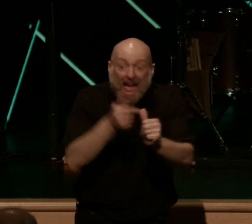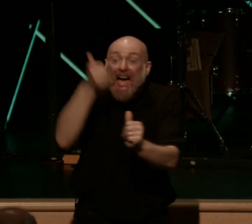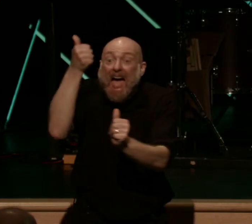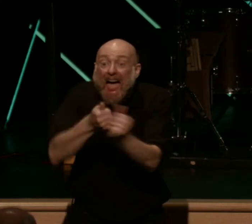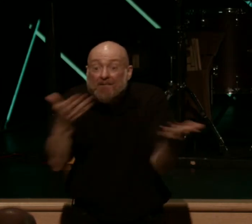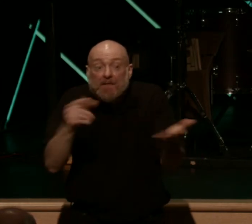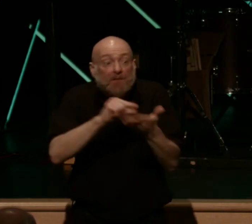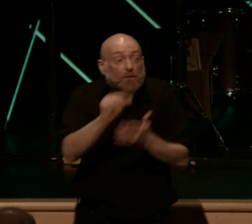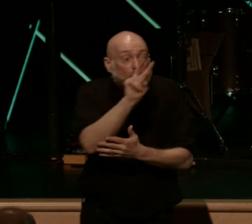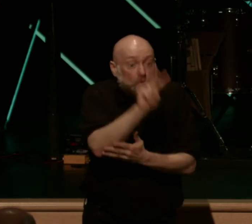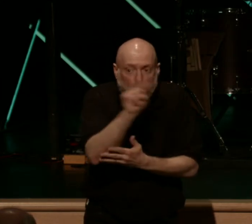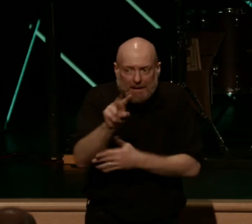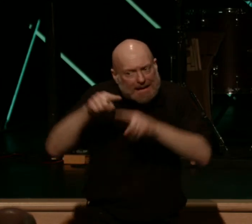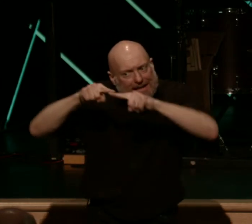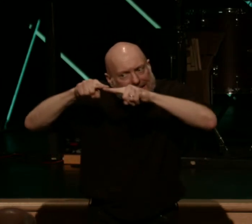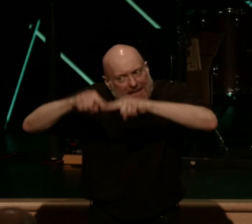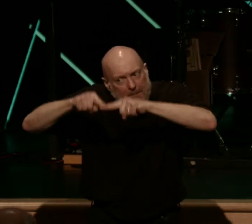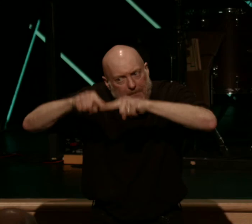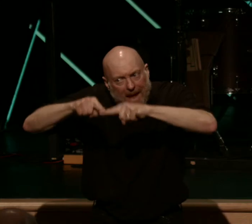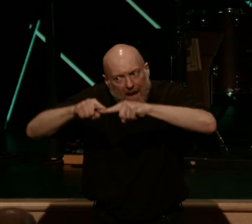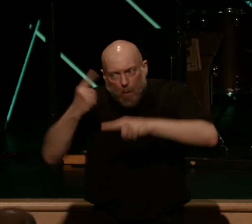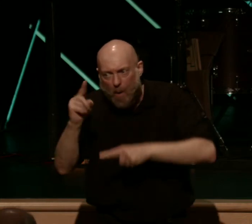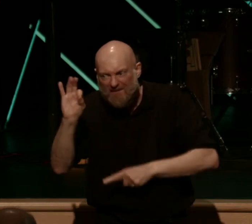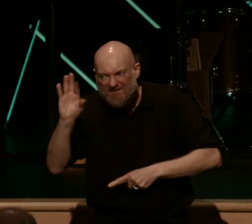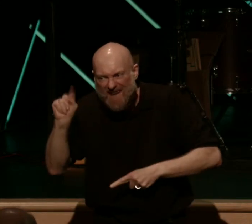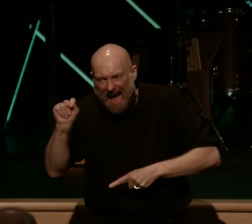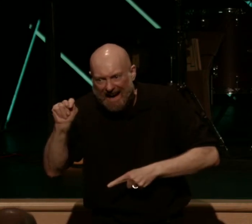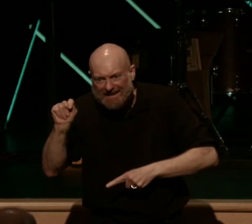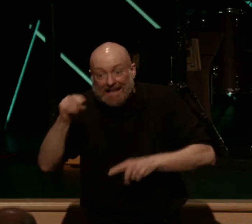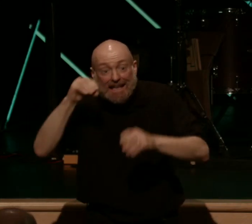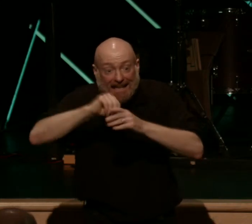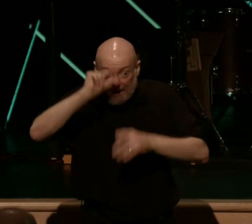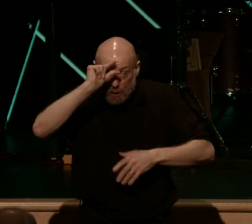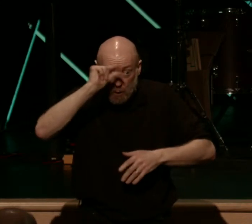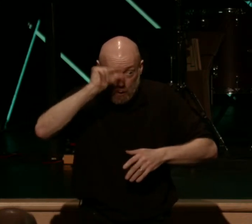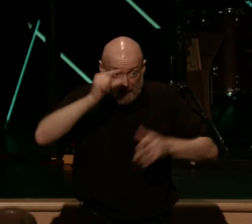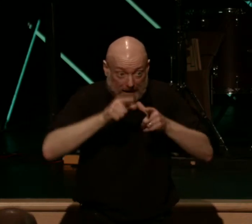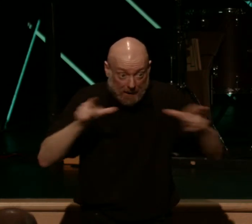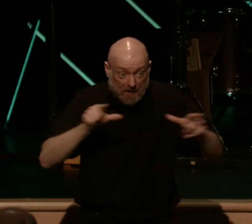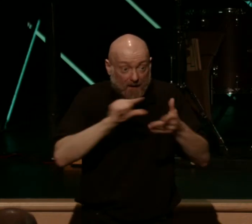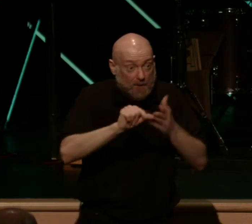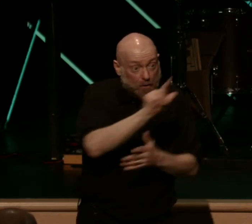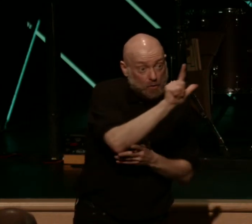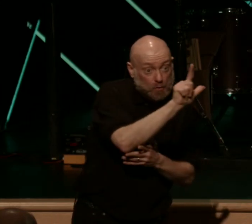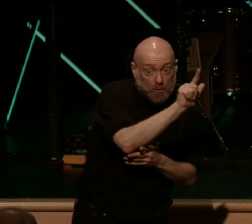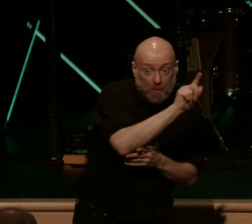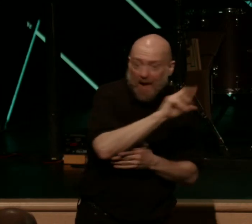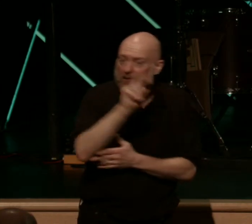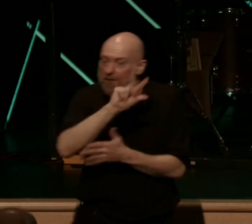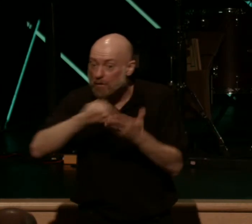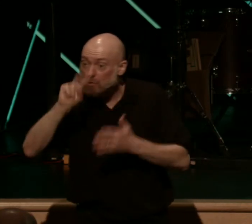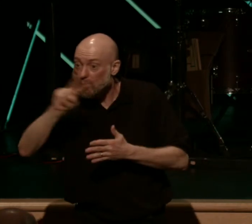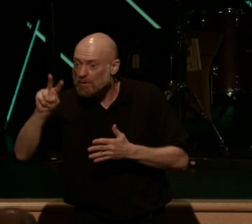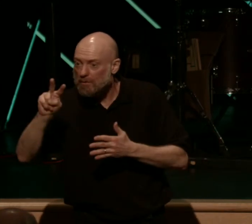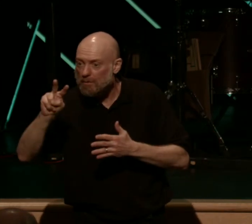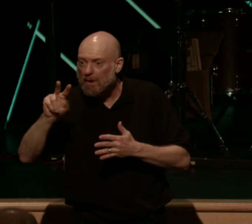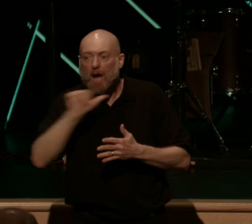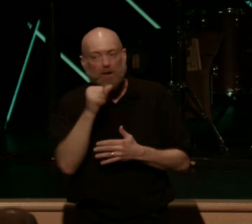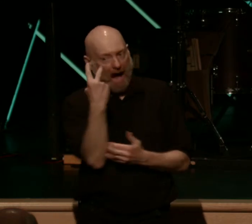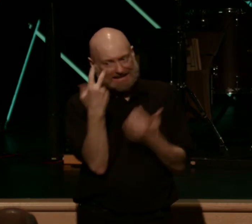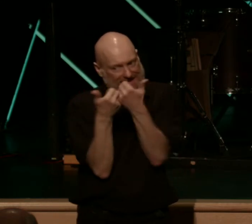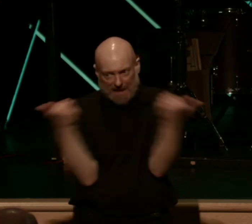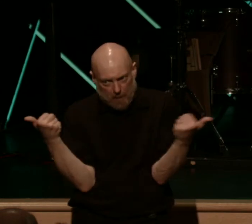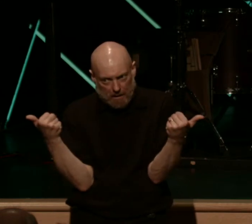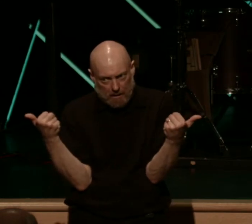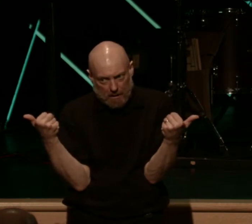everything in verse 22 rests upon this fact that in the Greek, verse 21 and verse 22 are not two